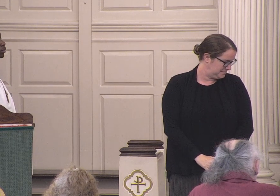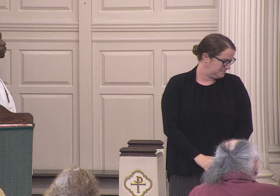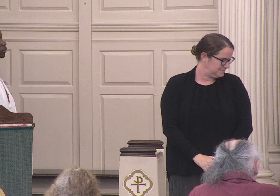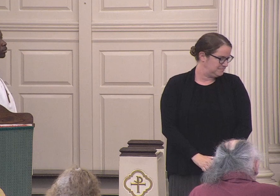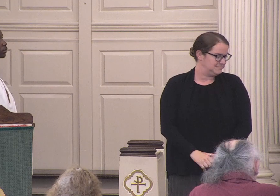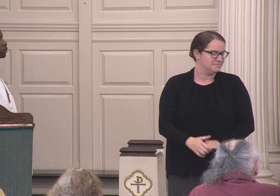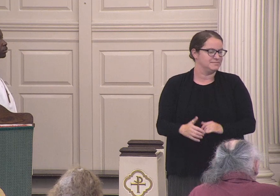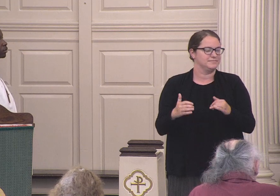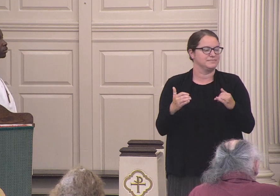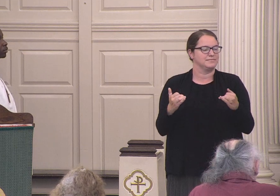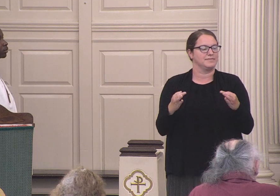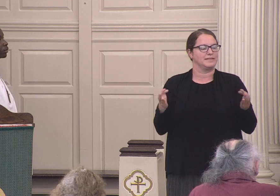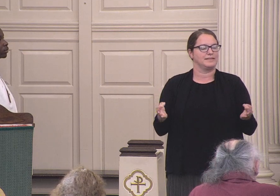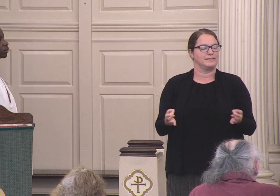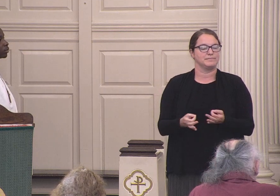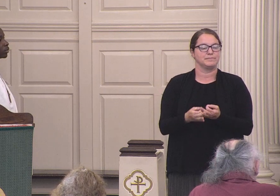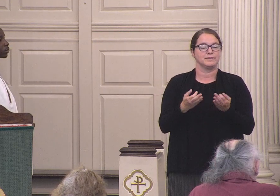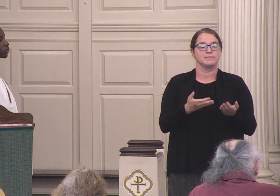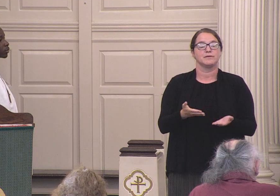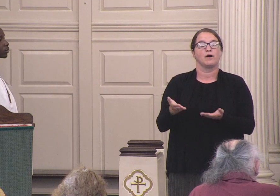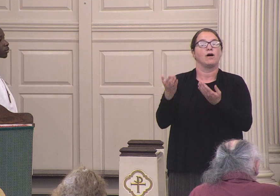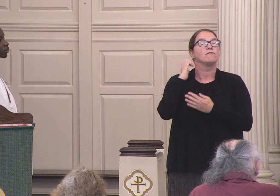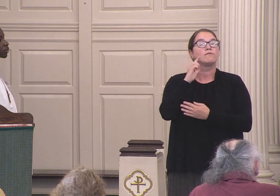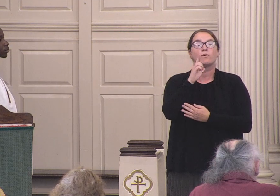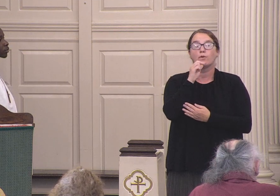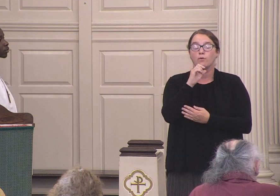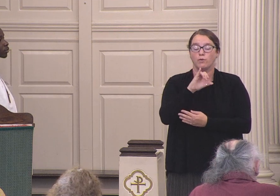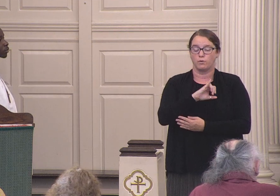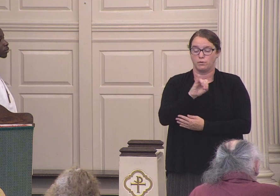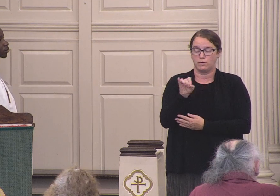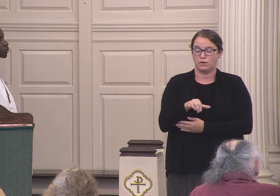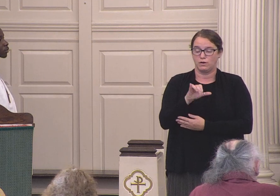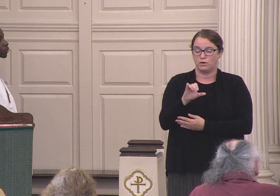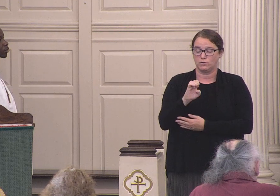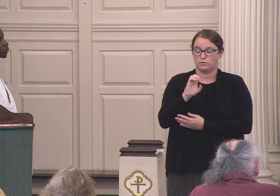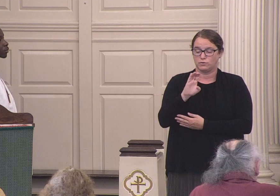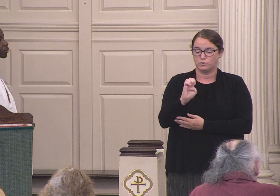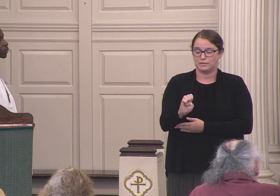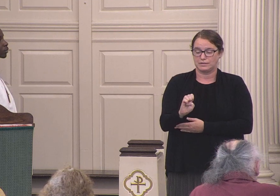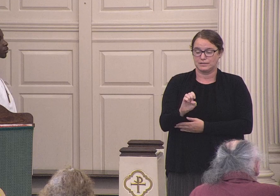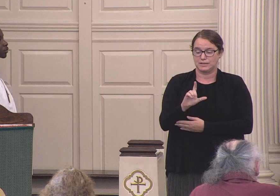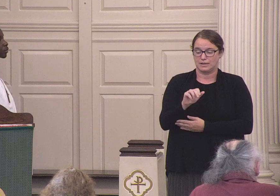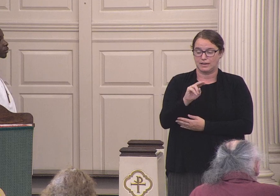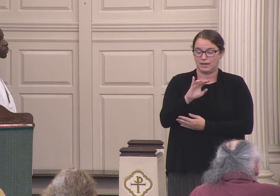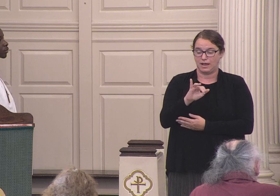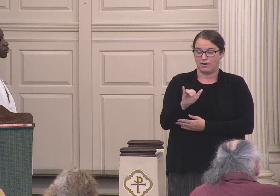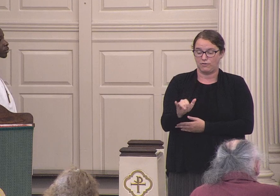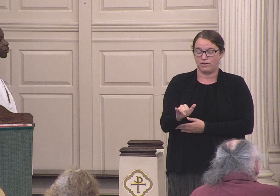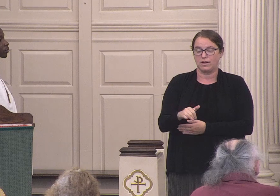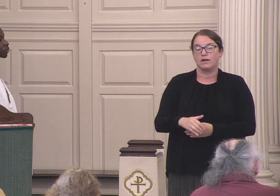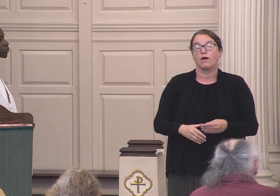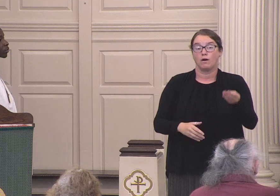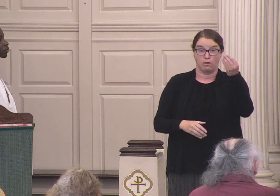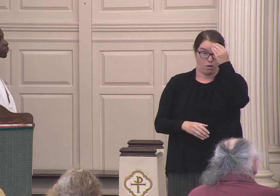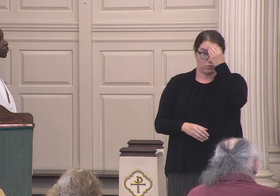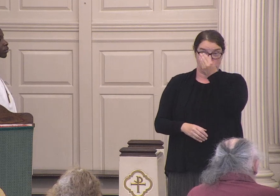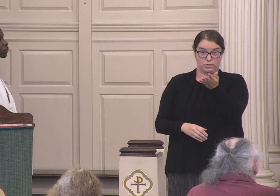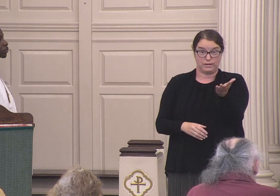This Mass is offered for Joyce Landry. We shall also have a second